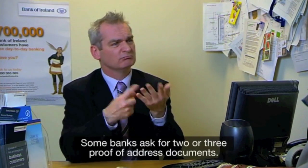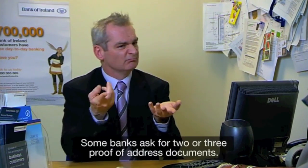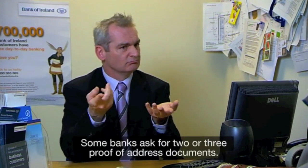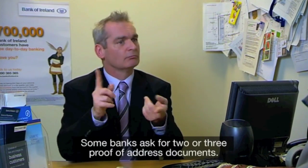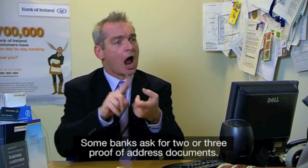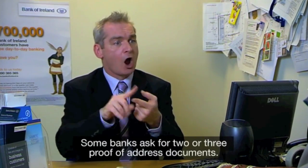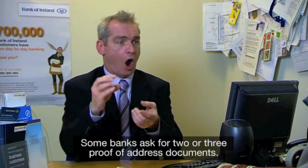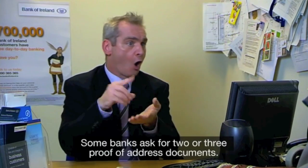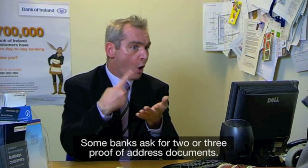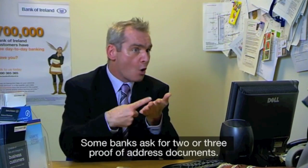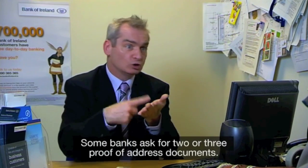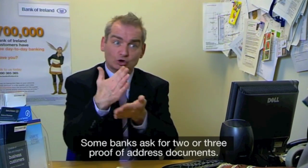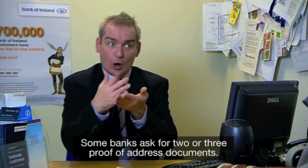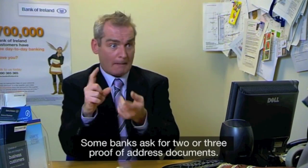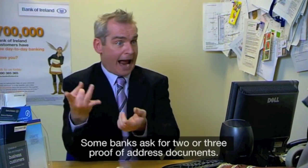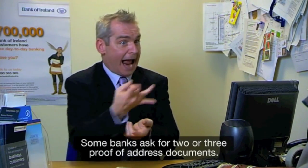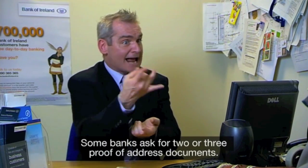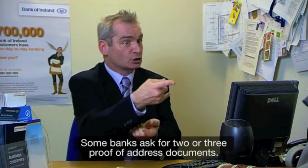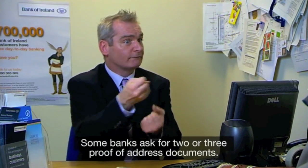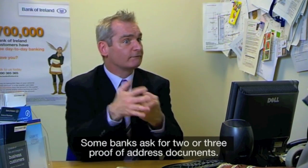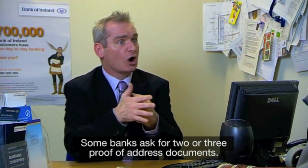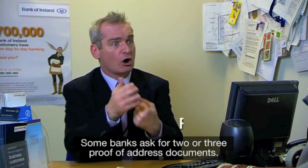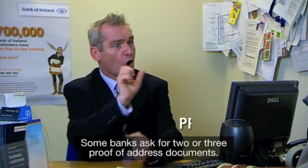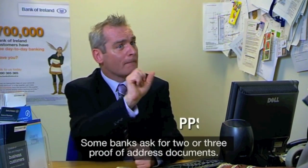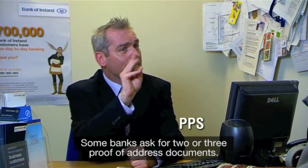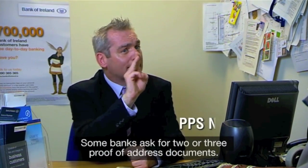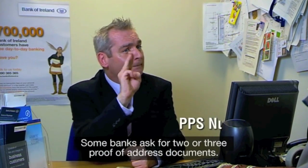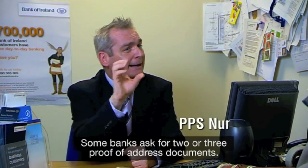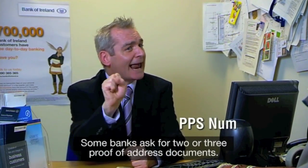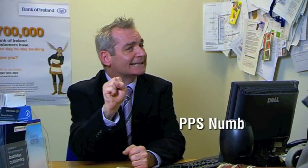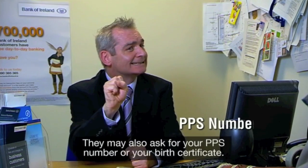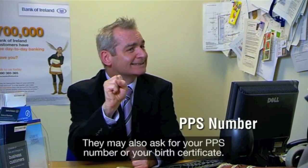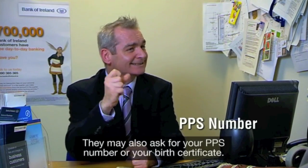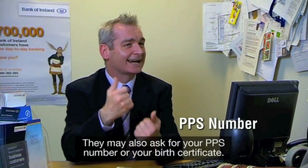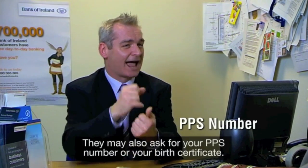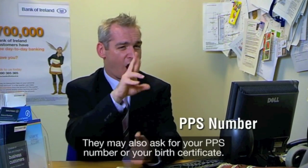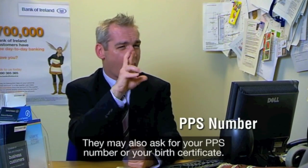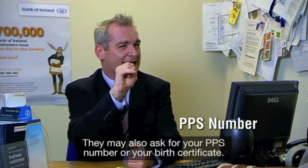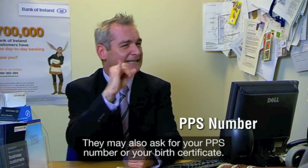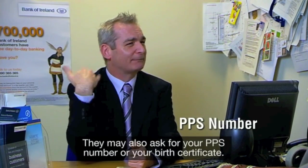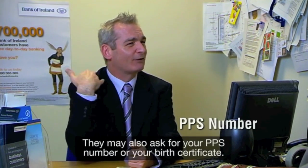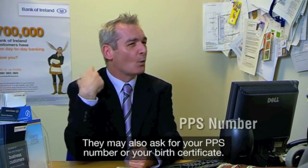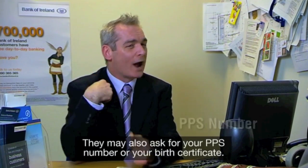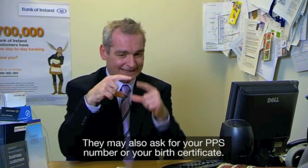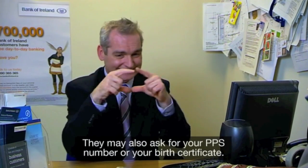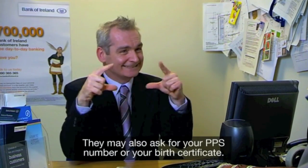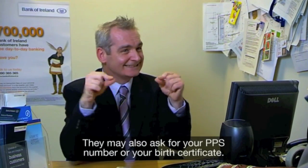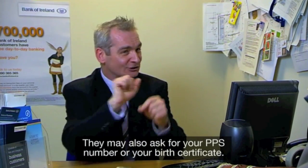Some banks ask for 2 or 3 proof of address documents. They may also ask for your PPS number or your birth